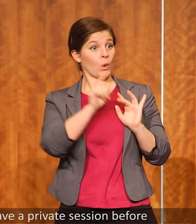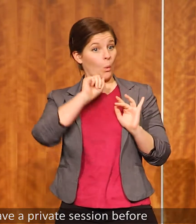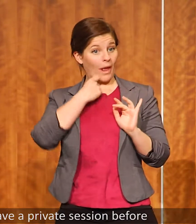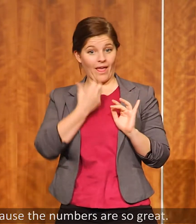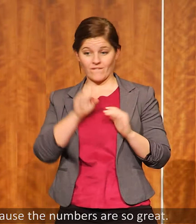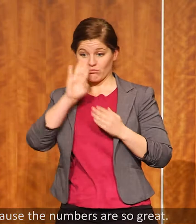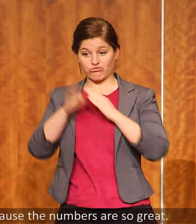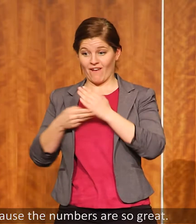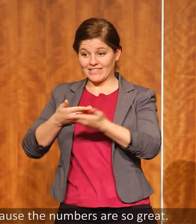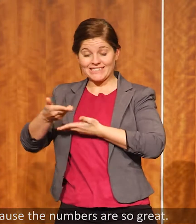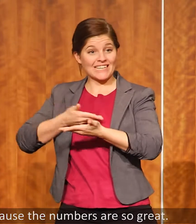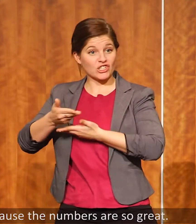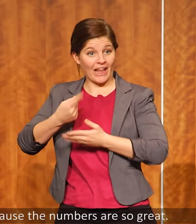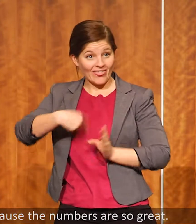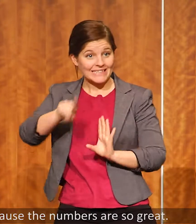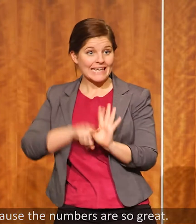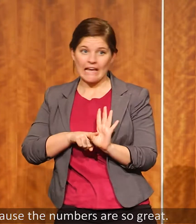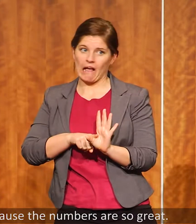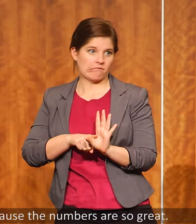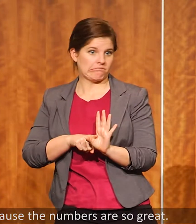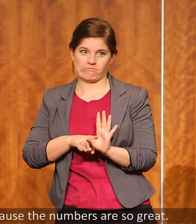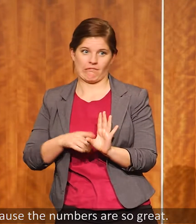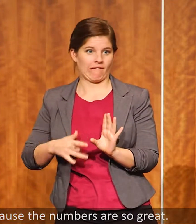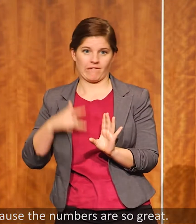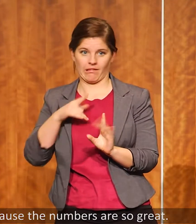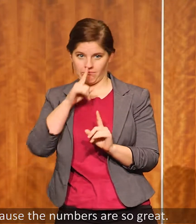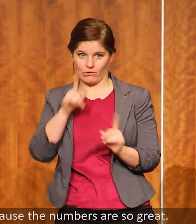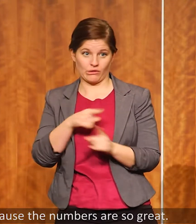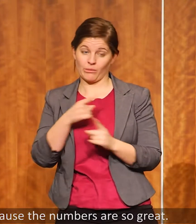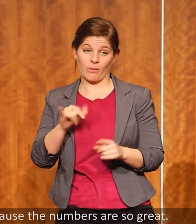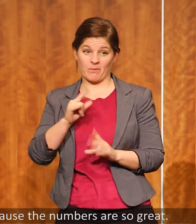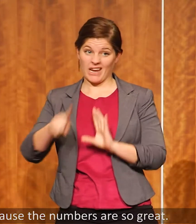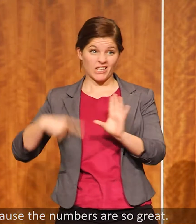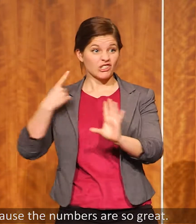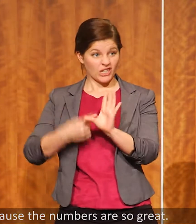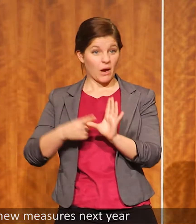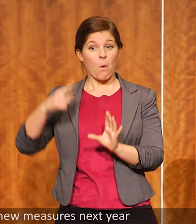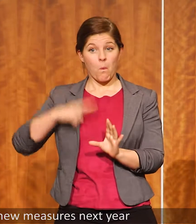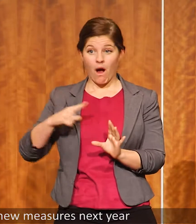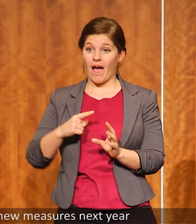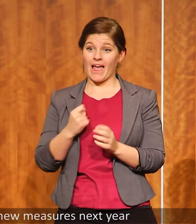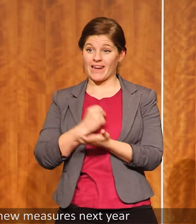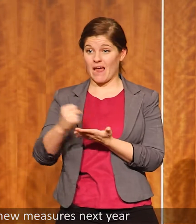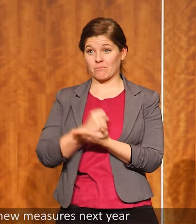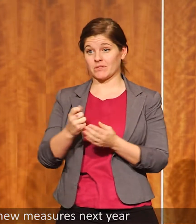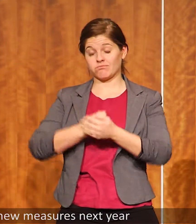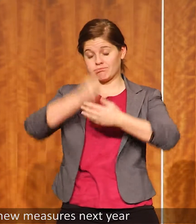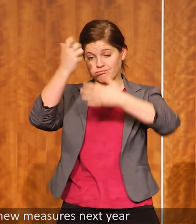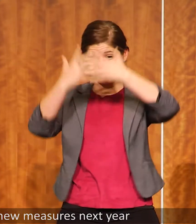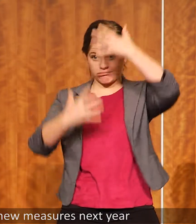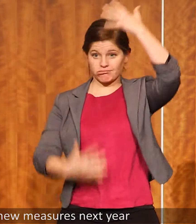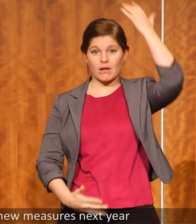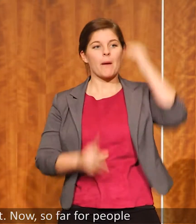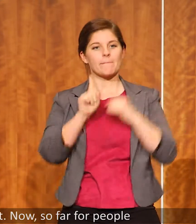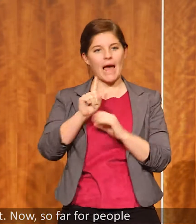session before the end of this year. That's simply because the numbers are so great. But we will be introducing new measures